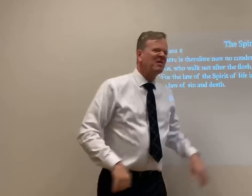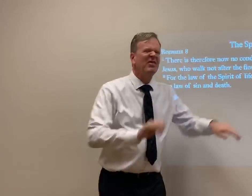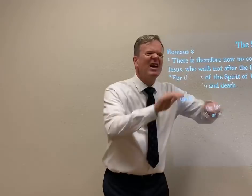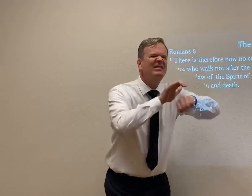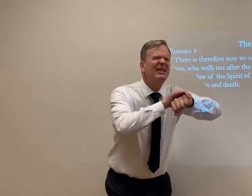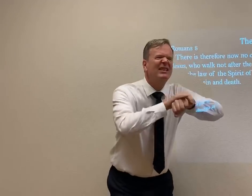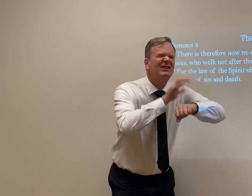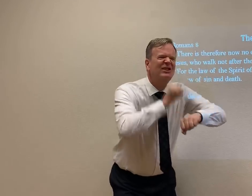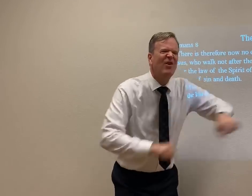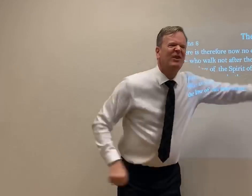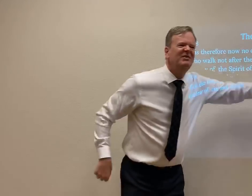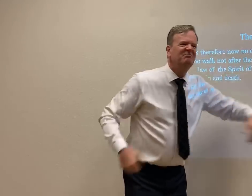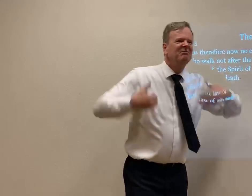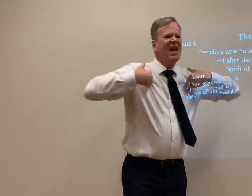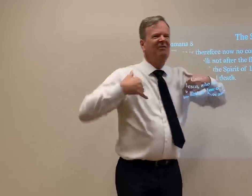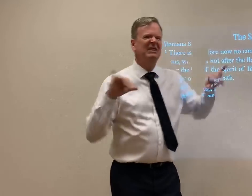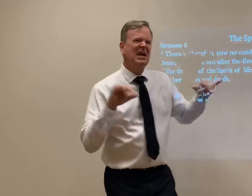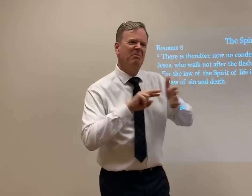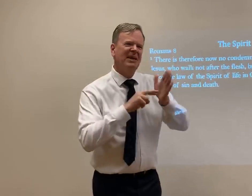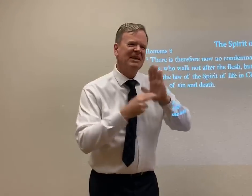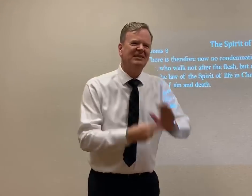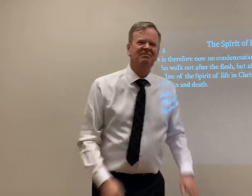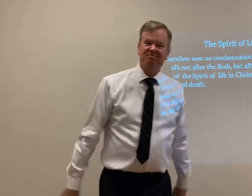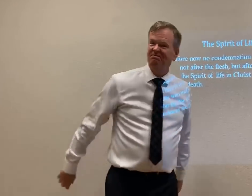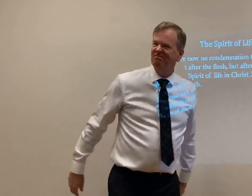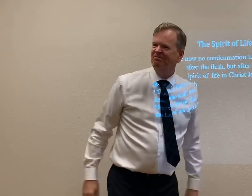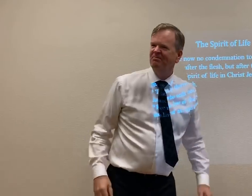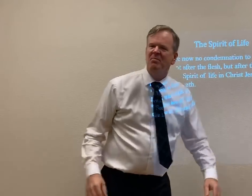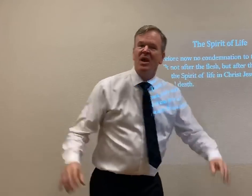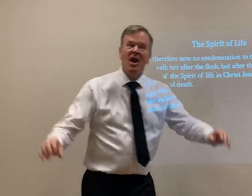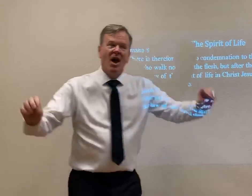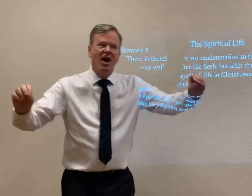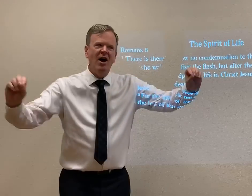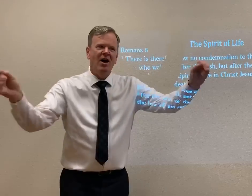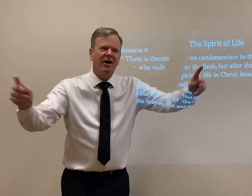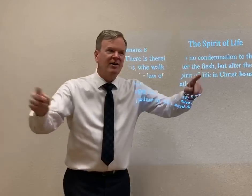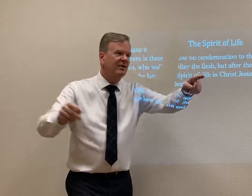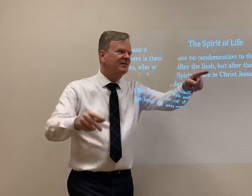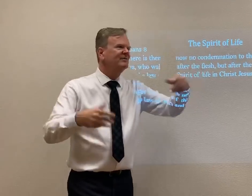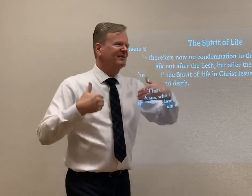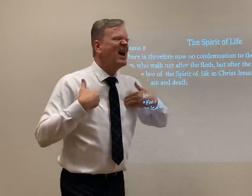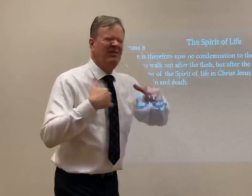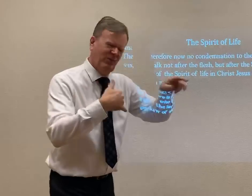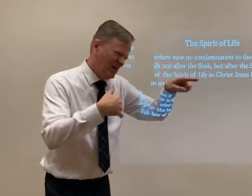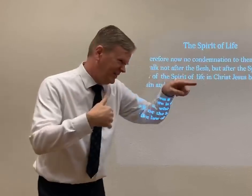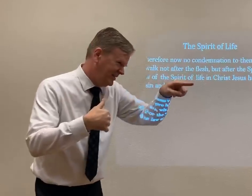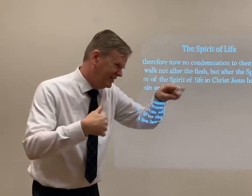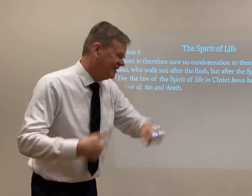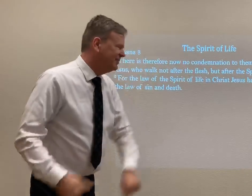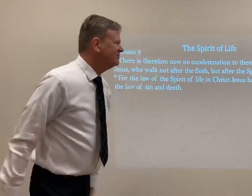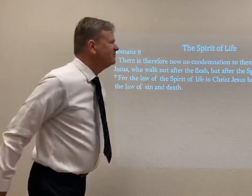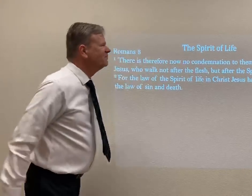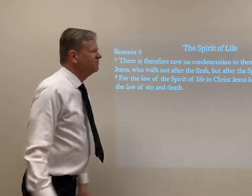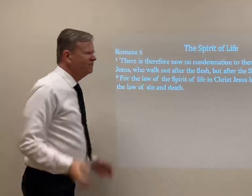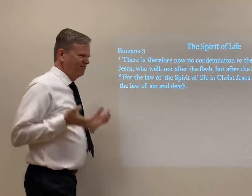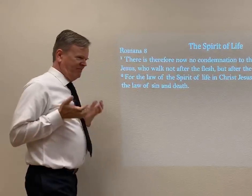Half is half. It's Old English. It's got the same meaning. Okay. Yeah, right.